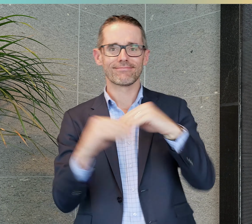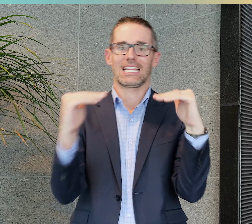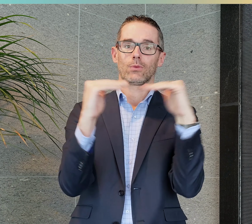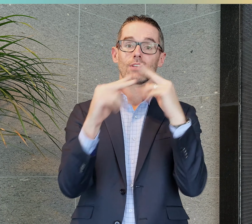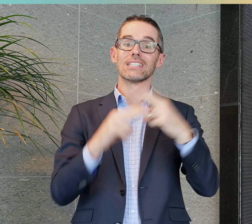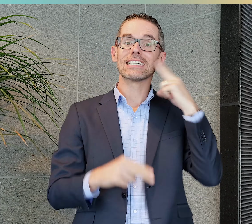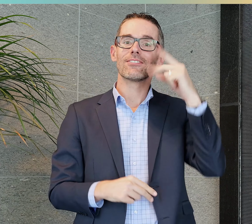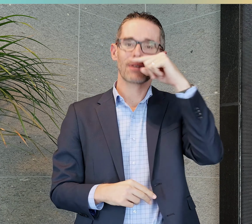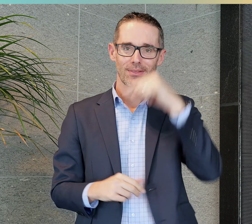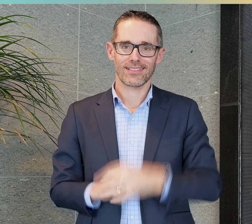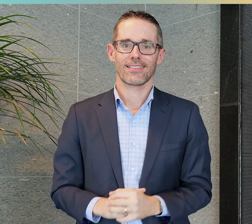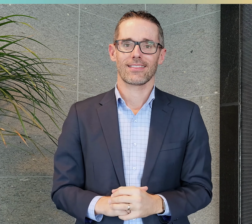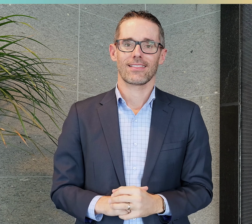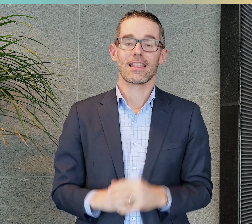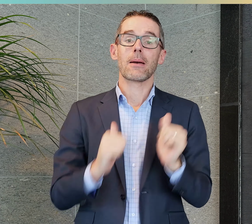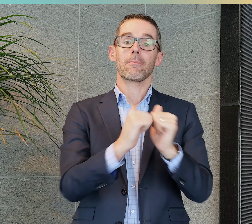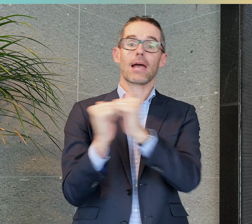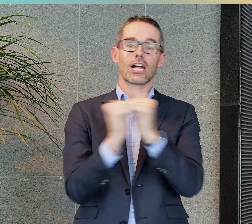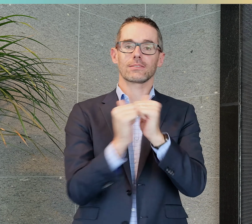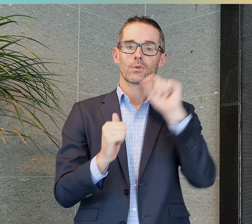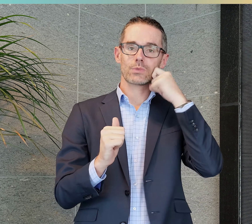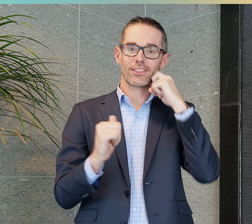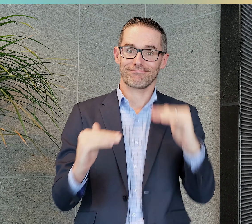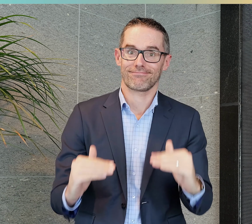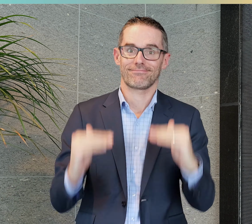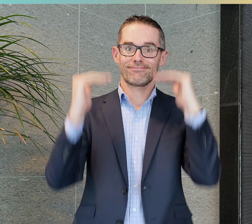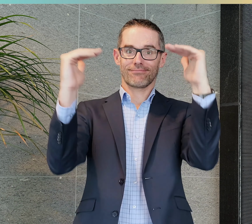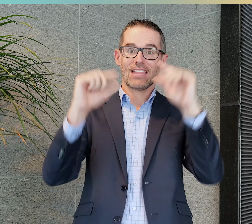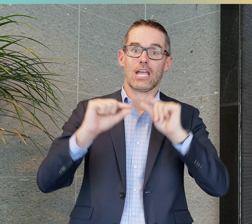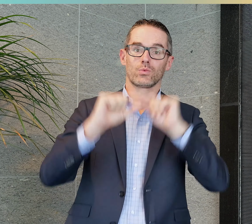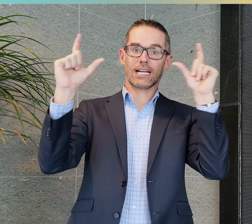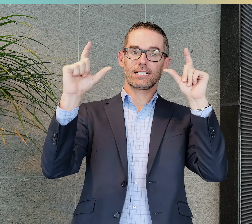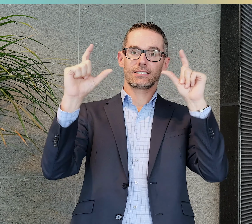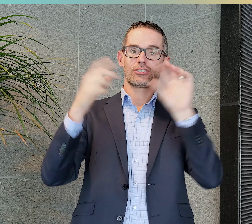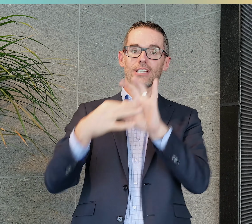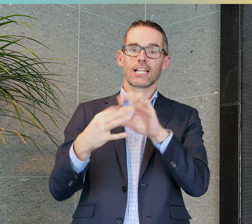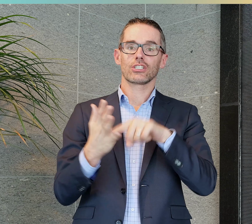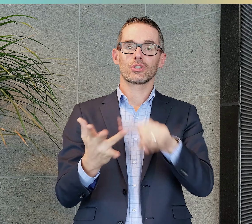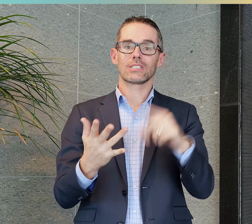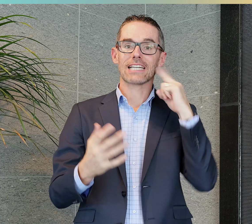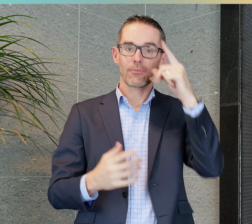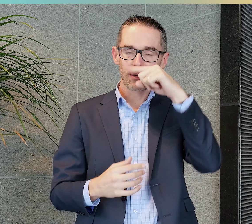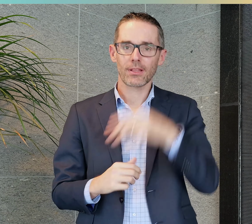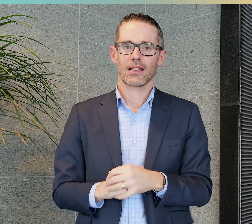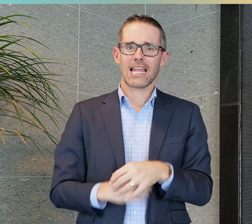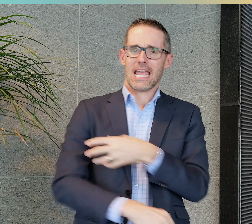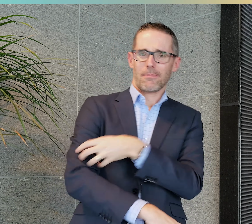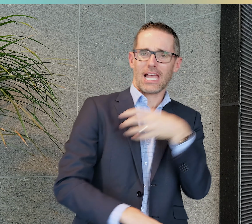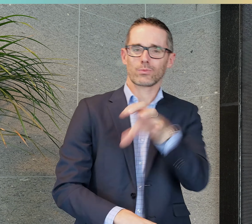and the global experience will be more equitable. To create awareness within